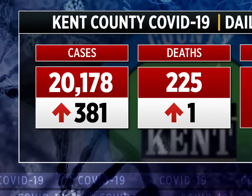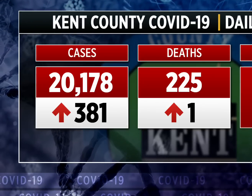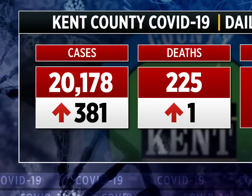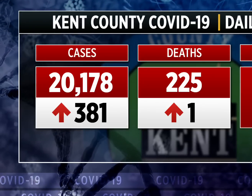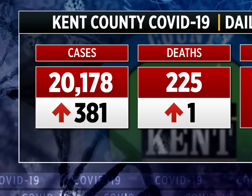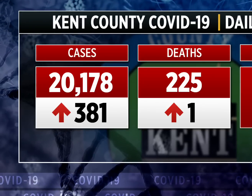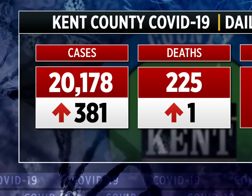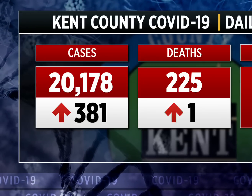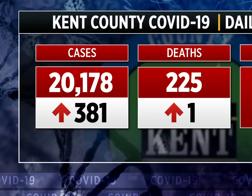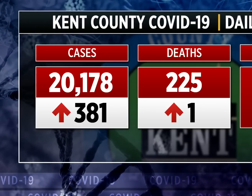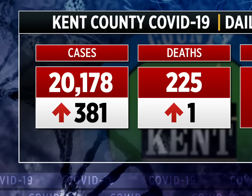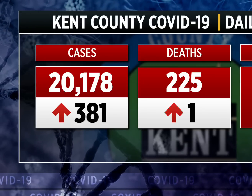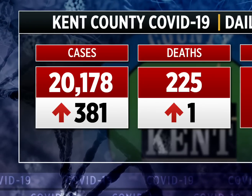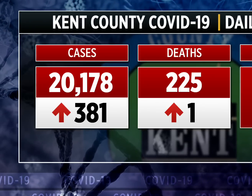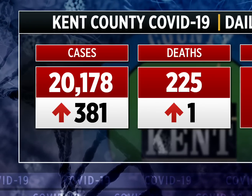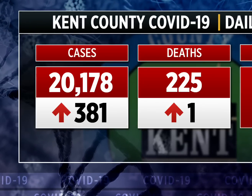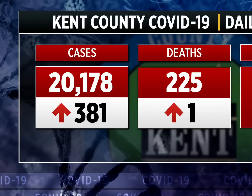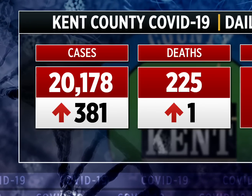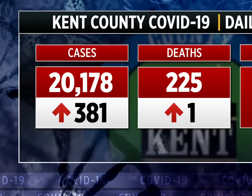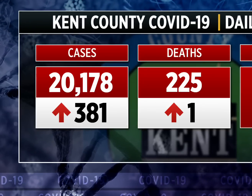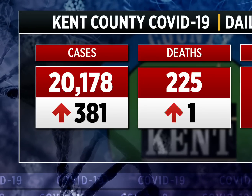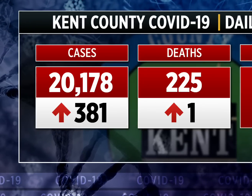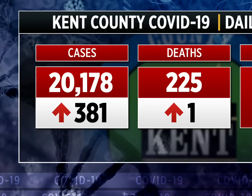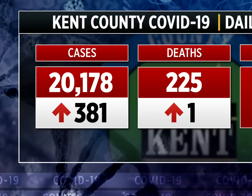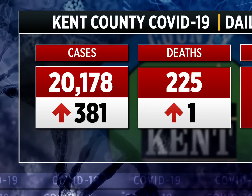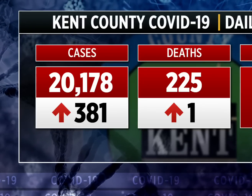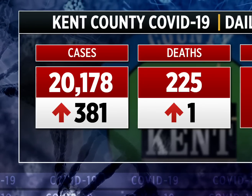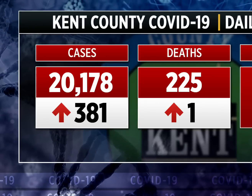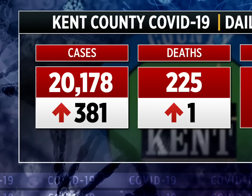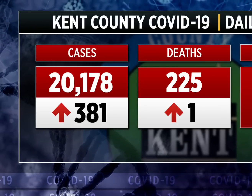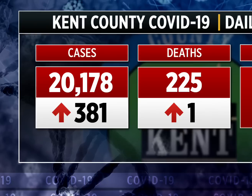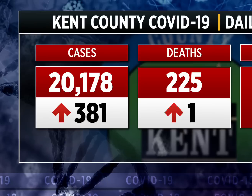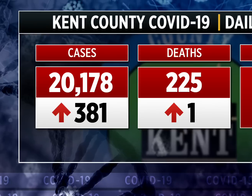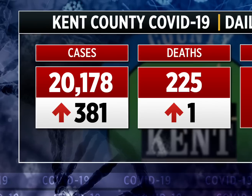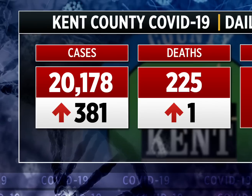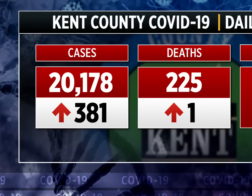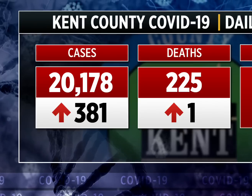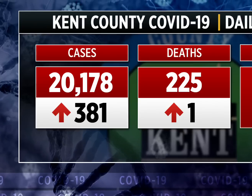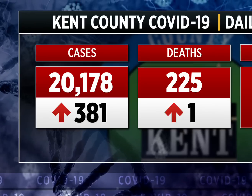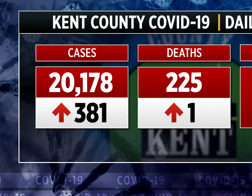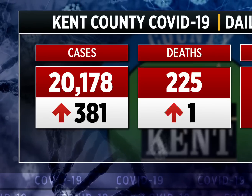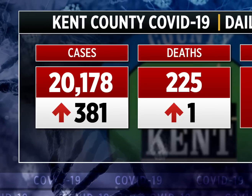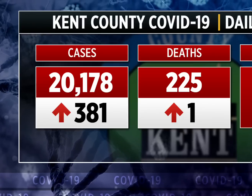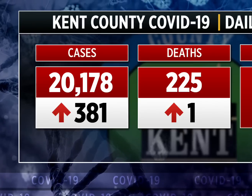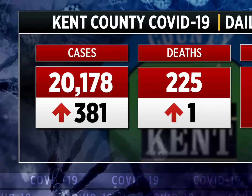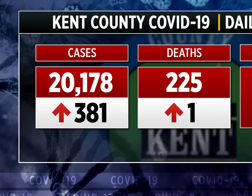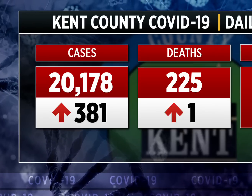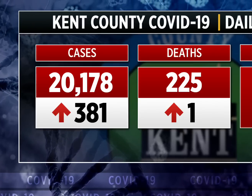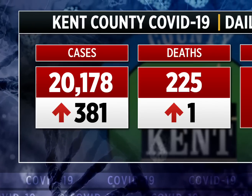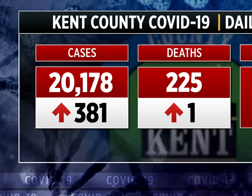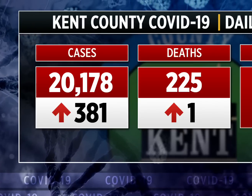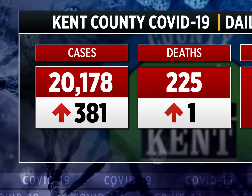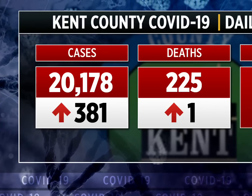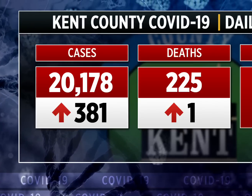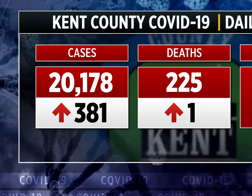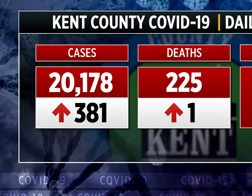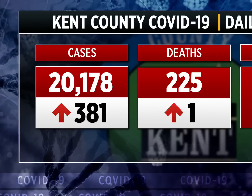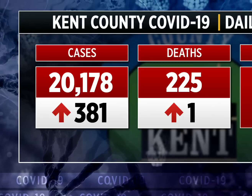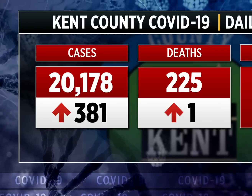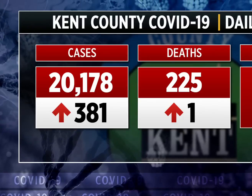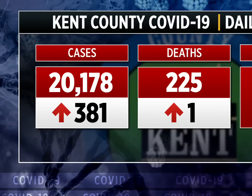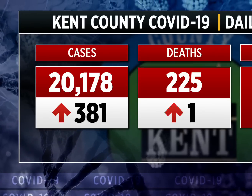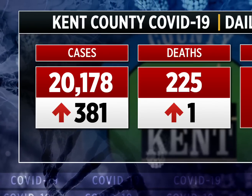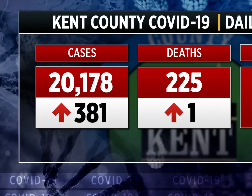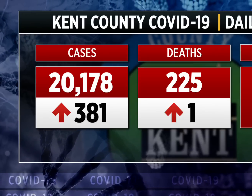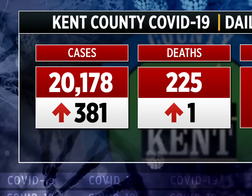test positivity between 6.3 and 10.9%. The Traverse City region has the